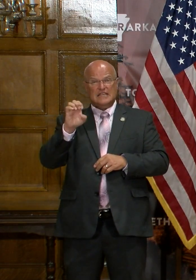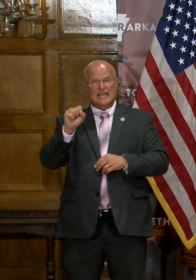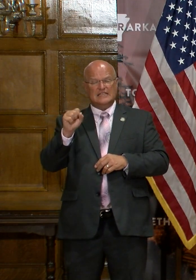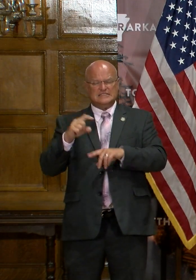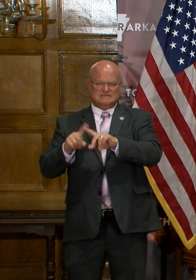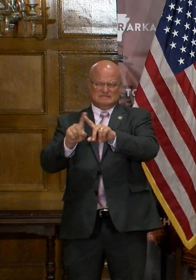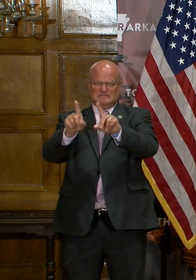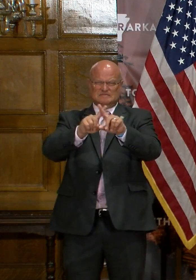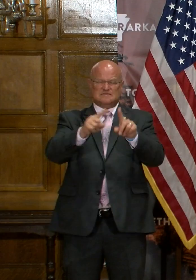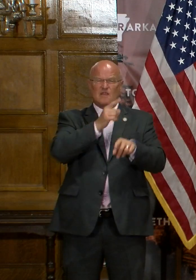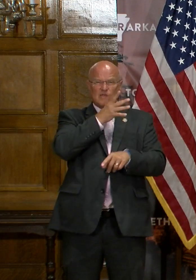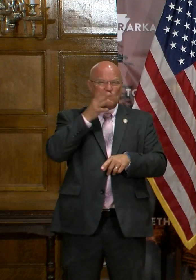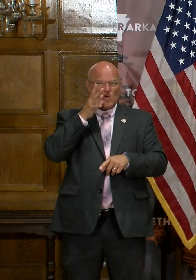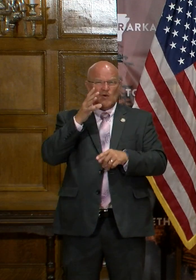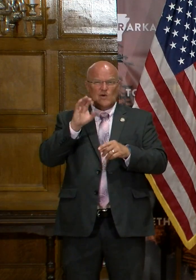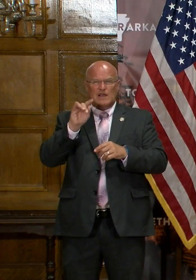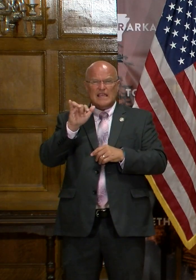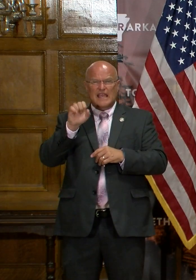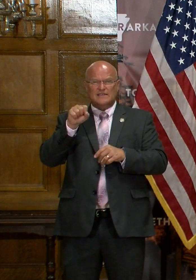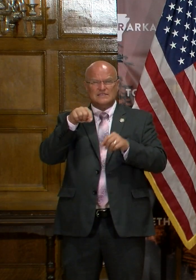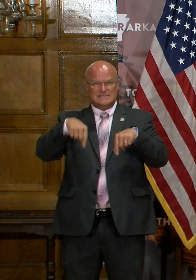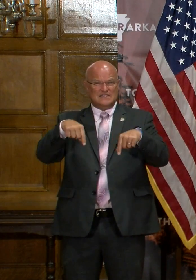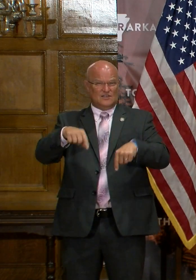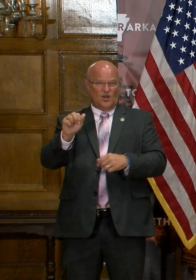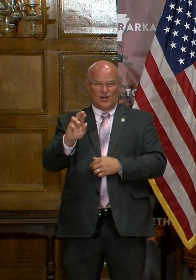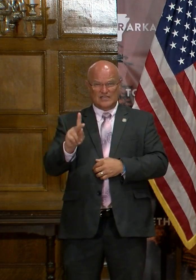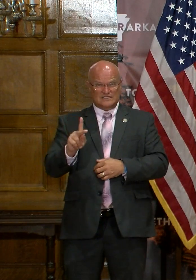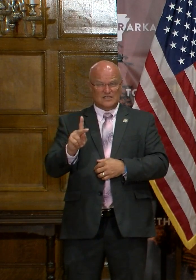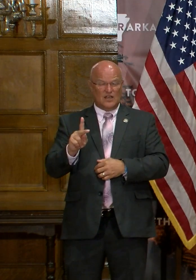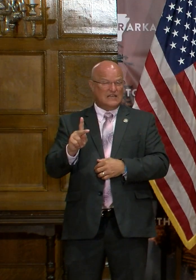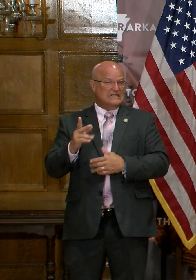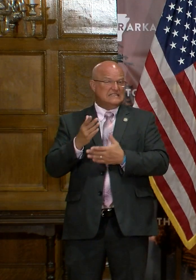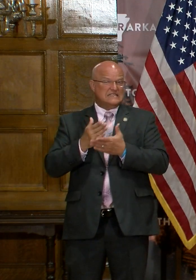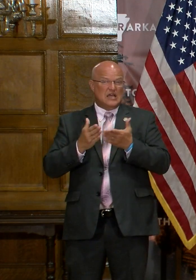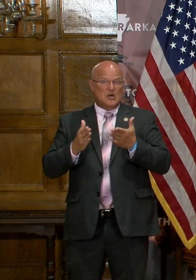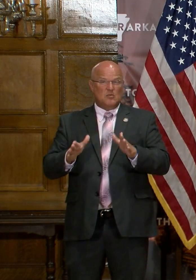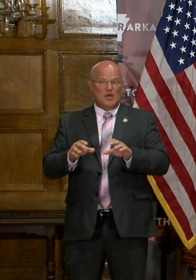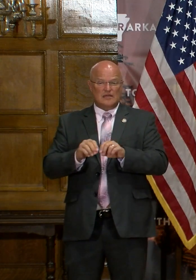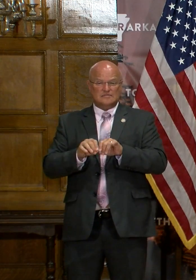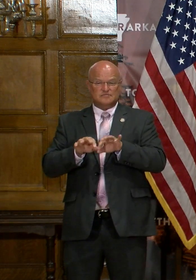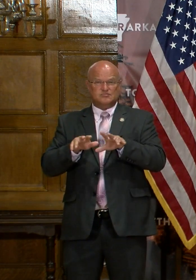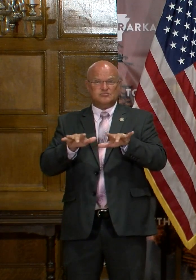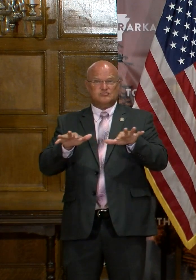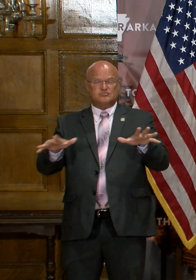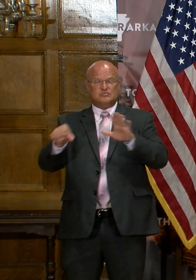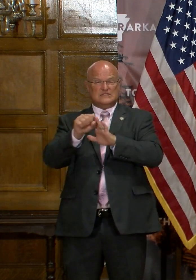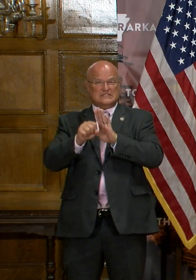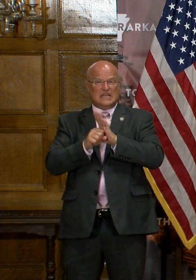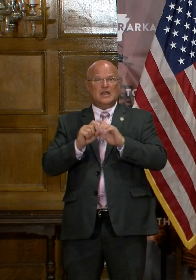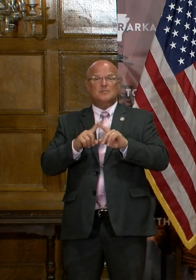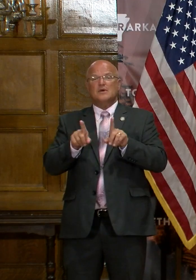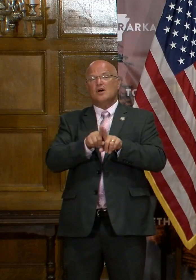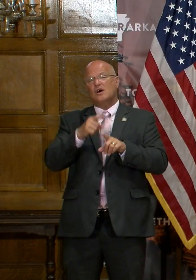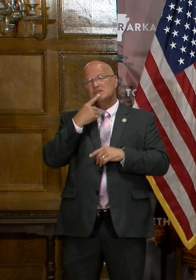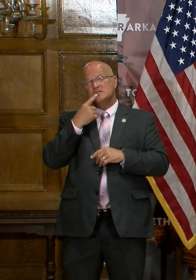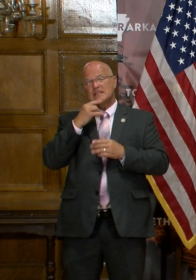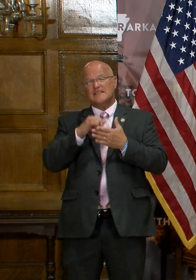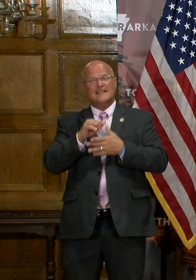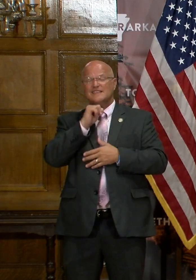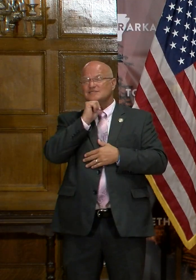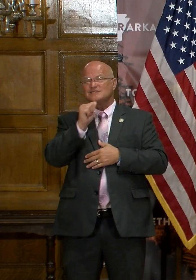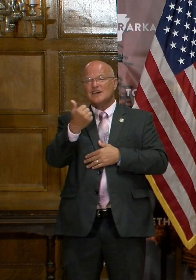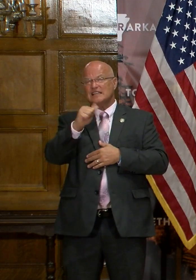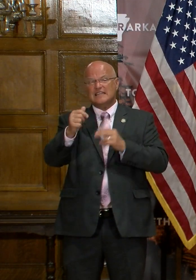in a lot of the rural counties of Arkansas, and in some ways it spreads it across the state, but it also says there's